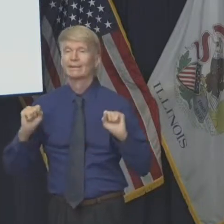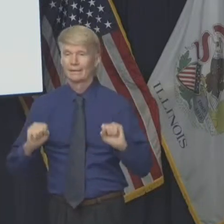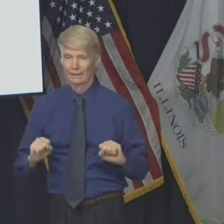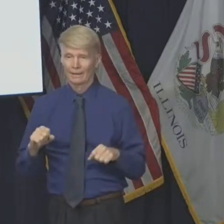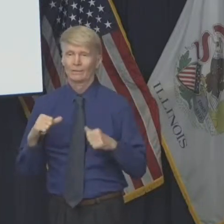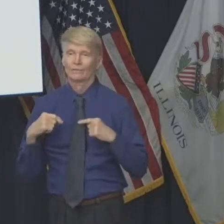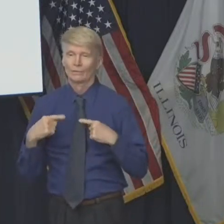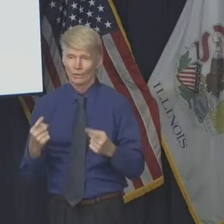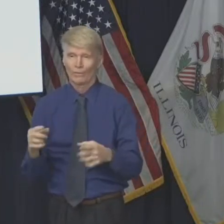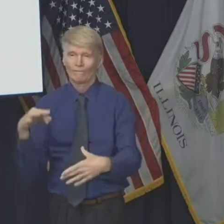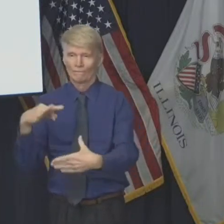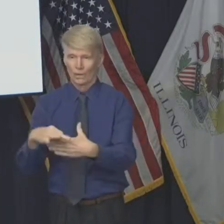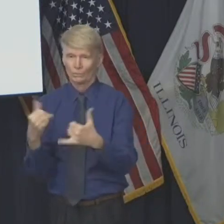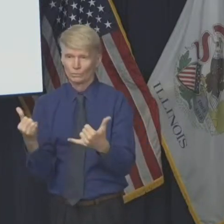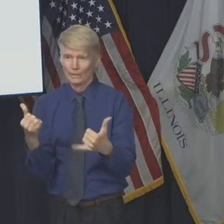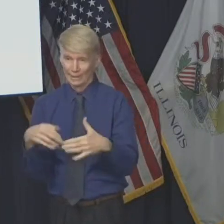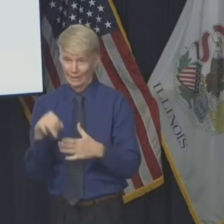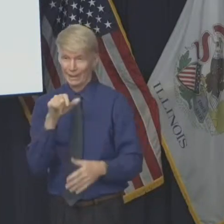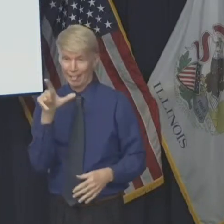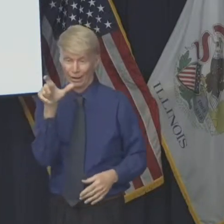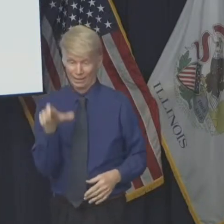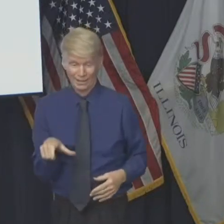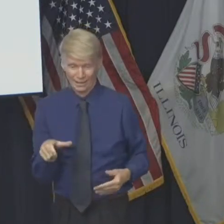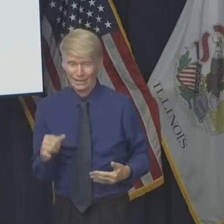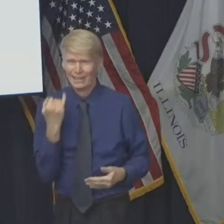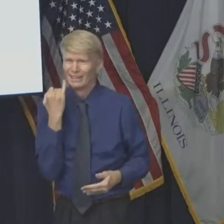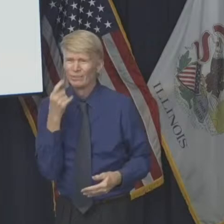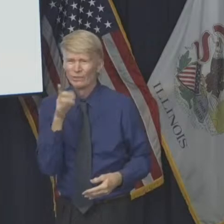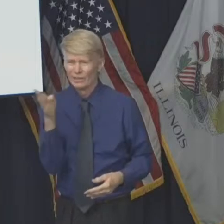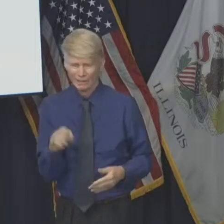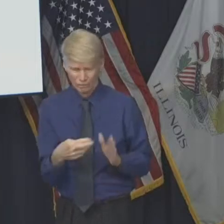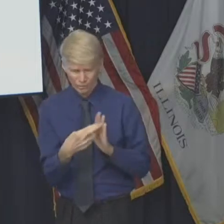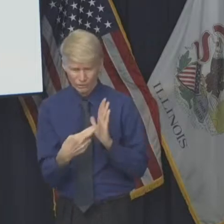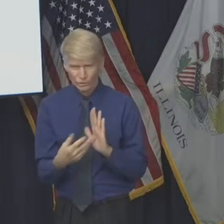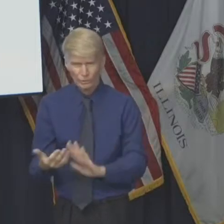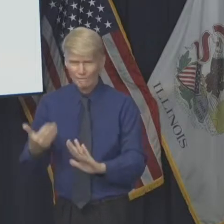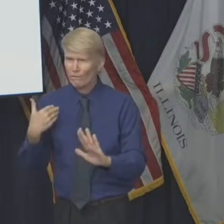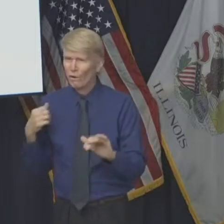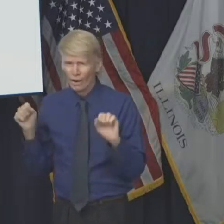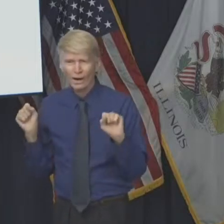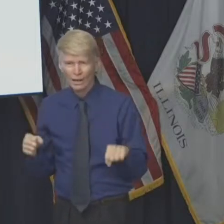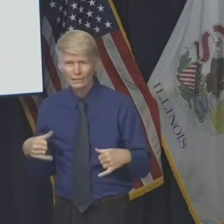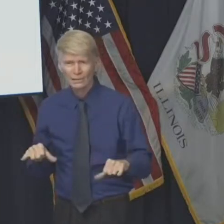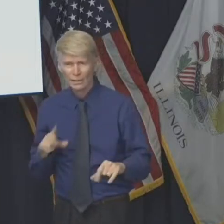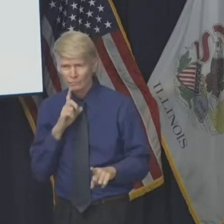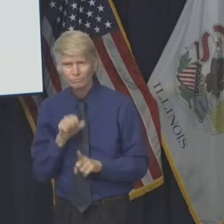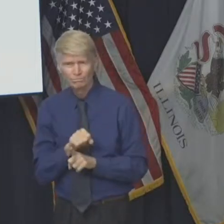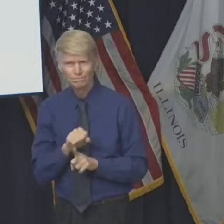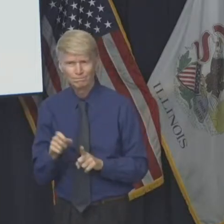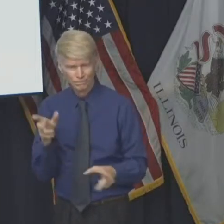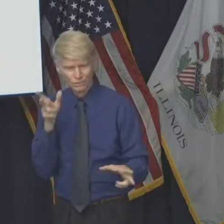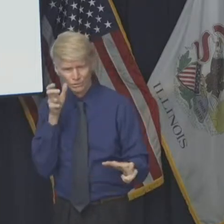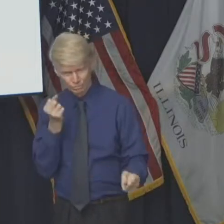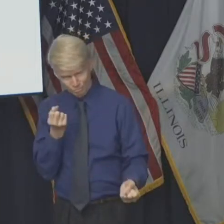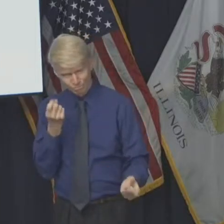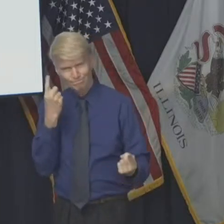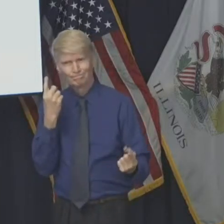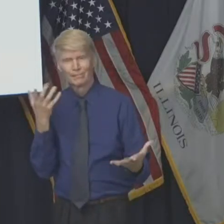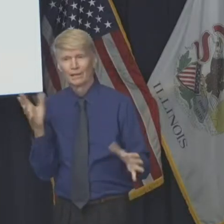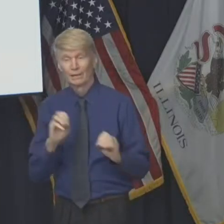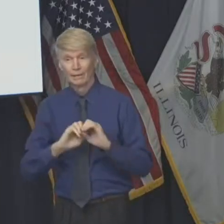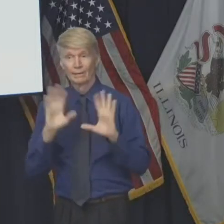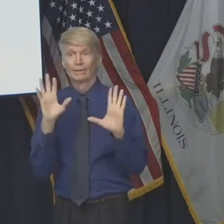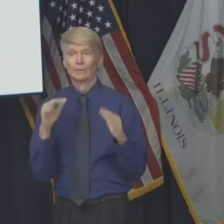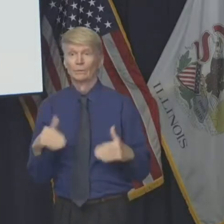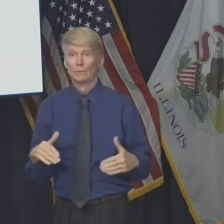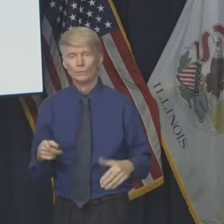Illinois, even if you have never registered to vote before. Please make your voice heard. Just go to a polling place